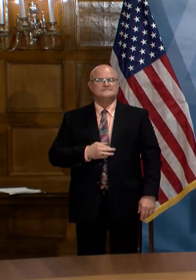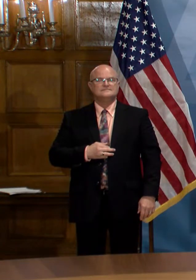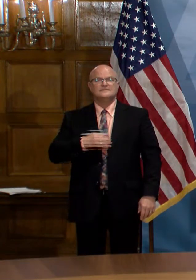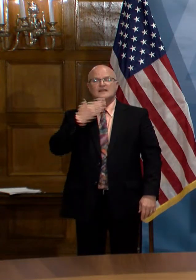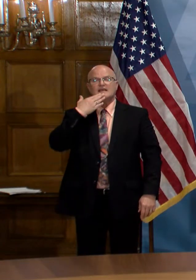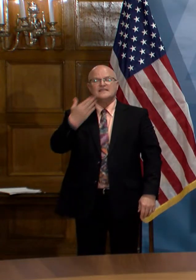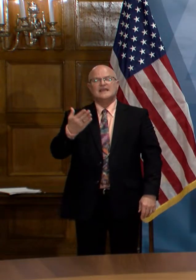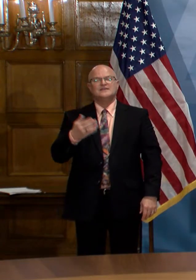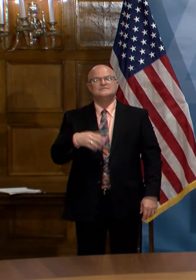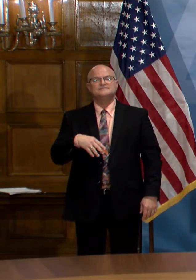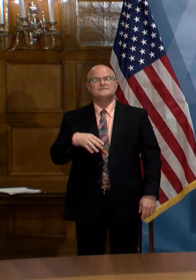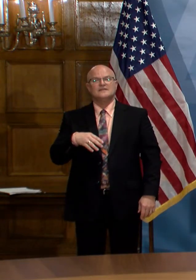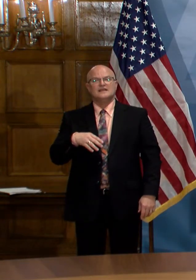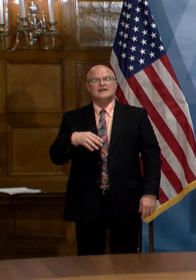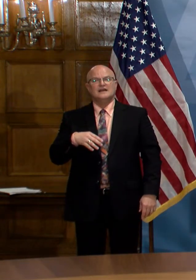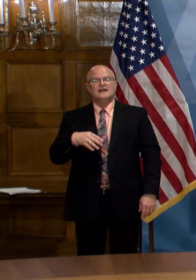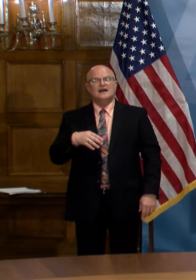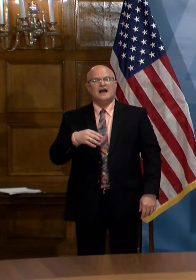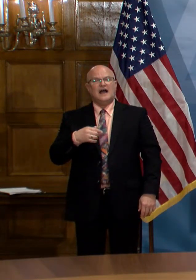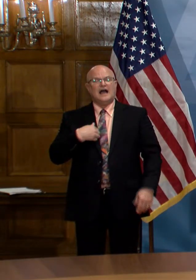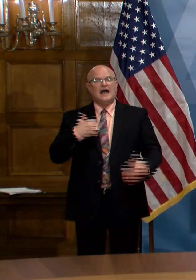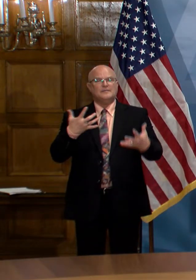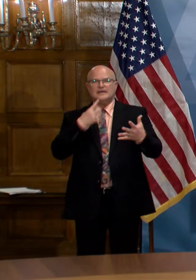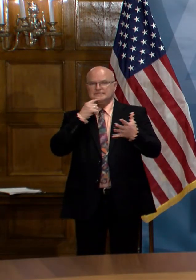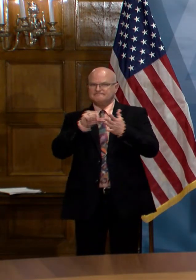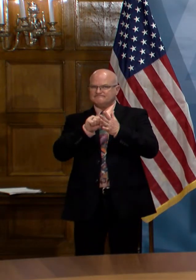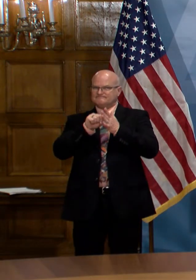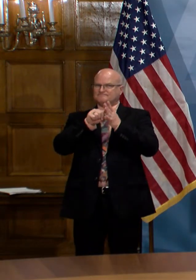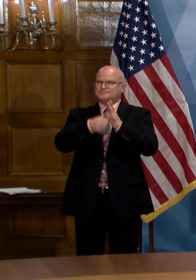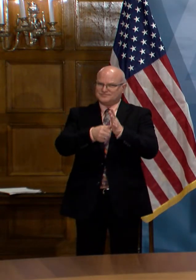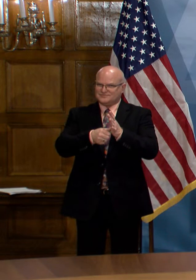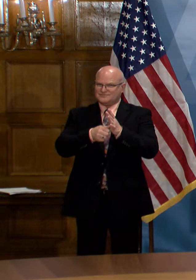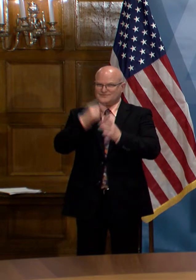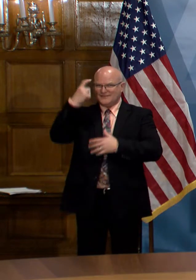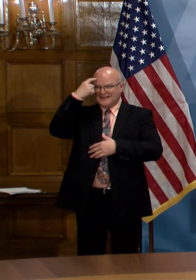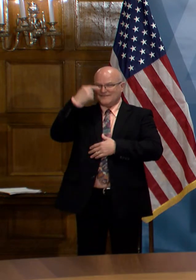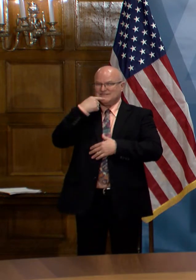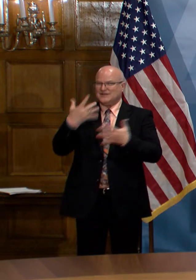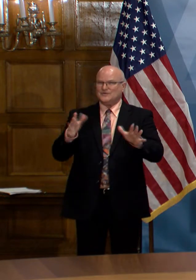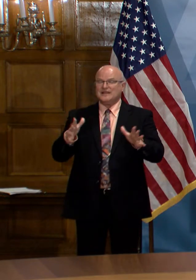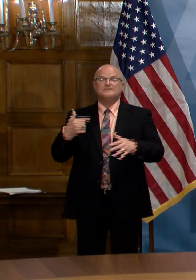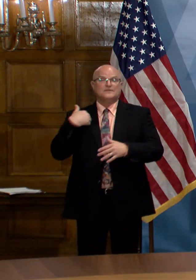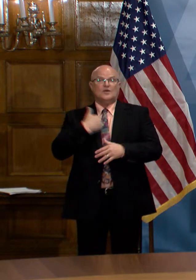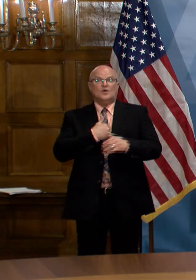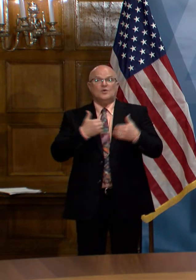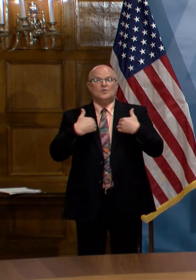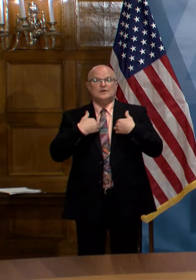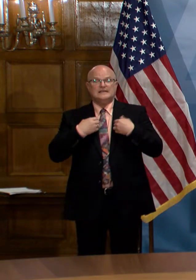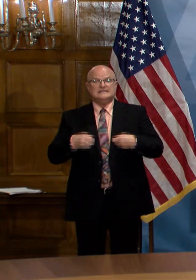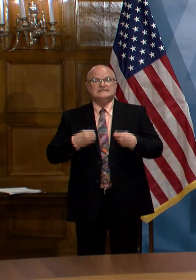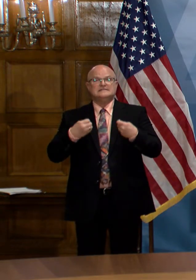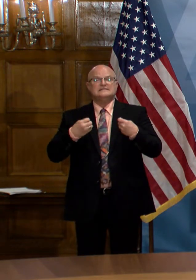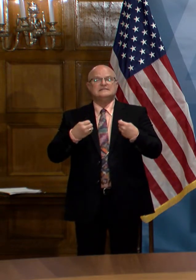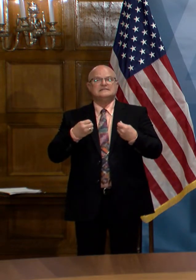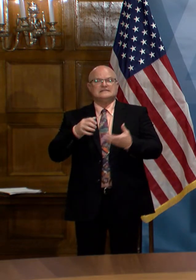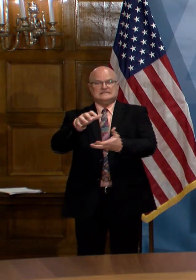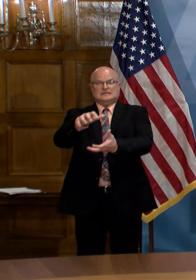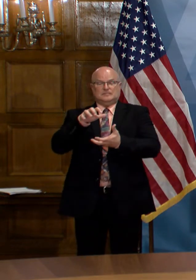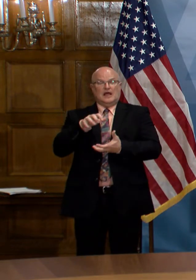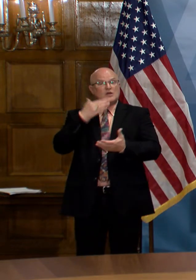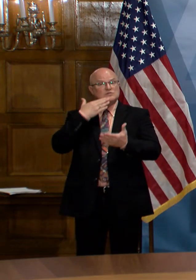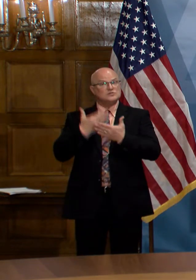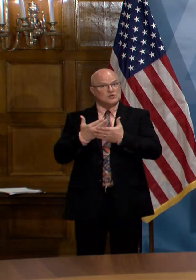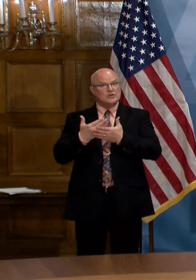So thank you. I'm just here to reinforce what the Governor has said, that we have reached a plateau. That is very